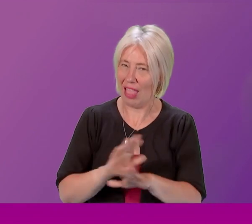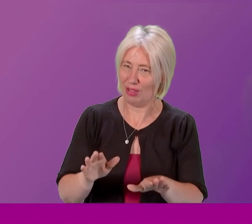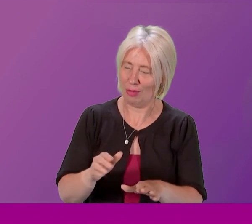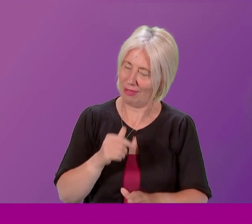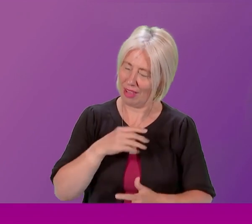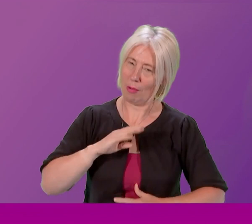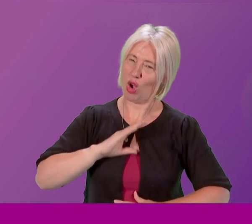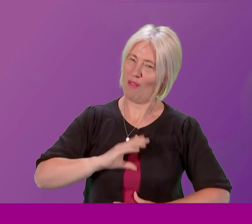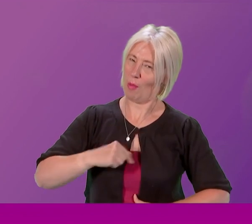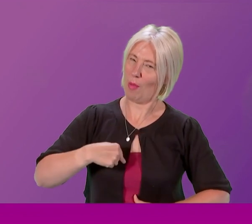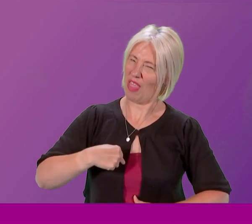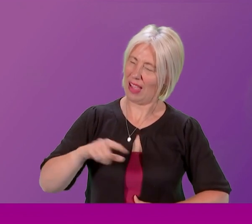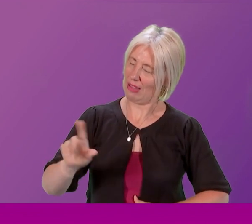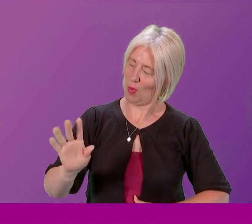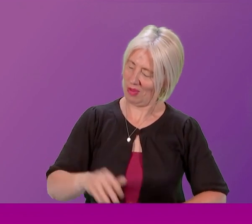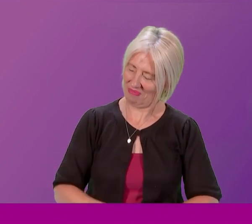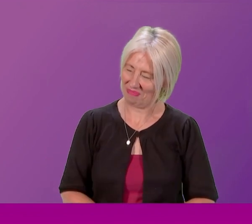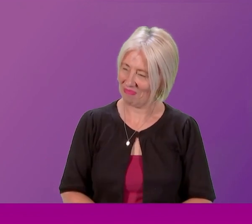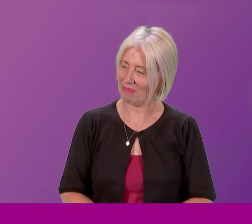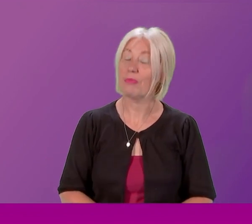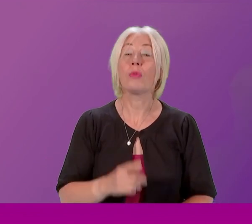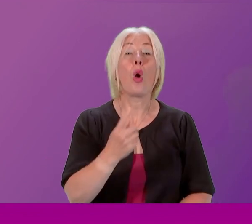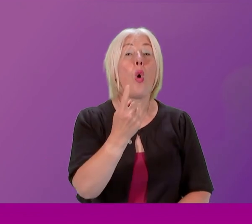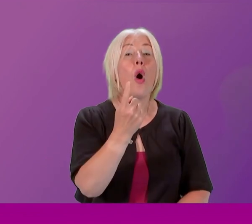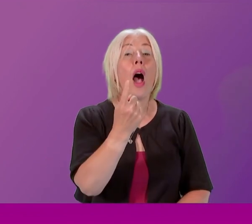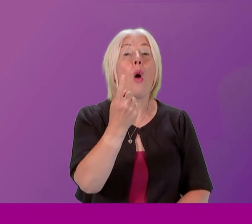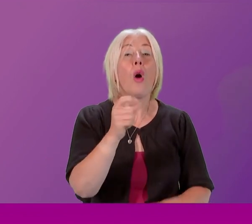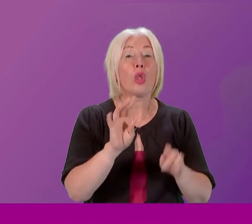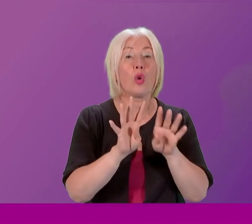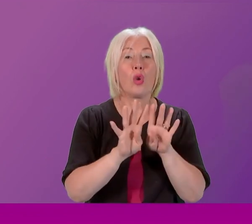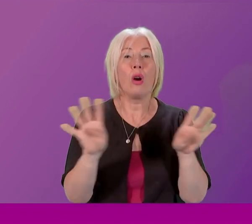that doesn't sit well with me. I've got another question in the front row here.